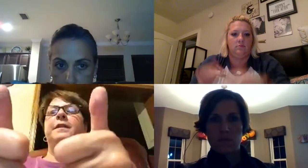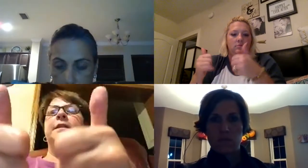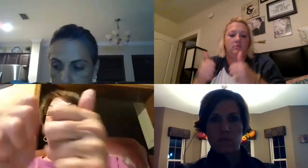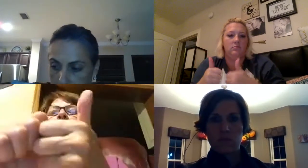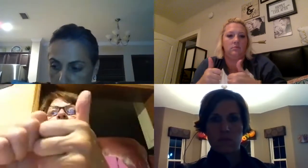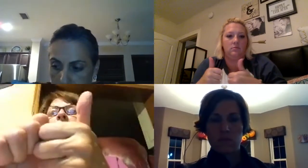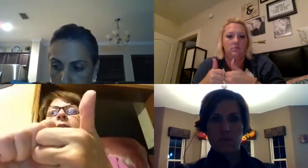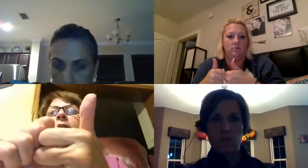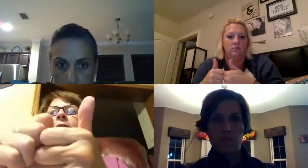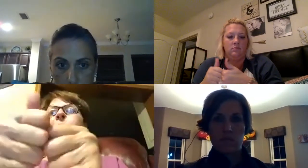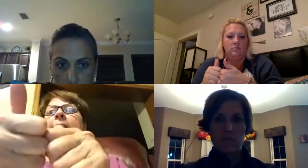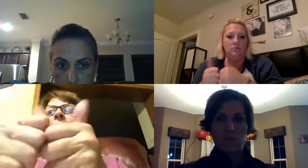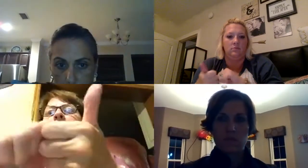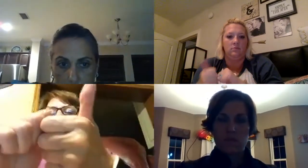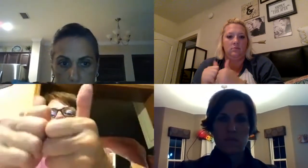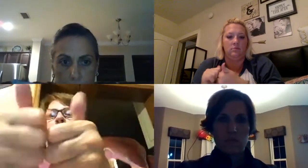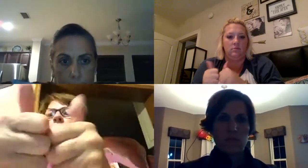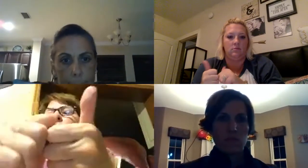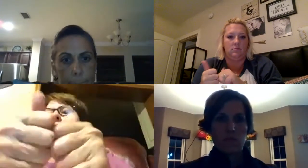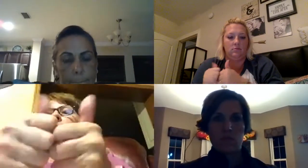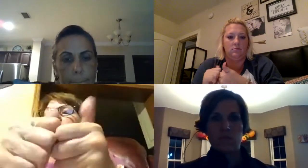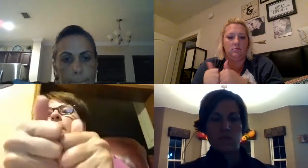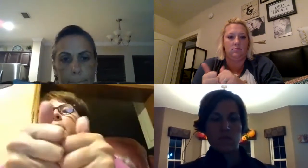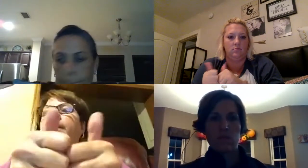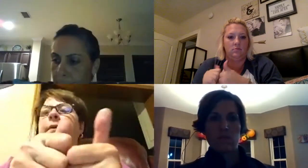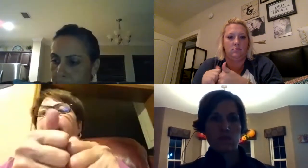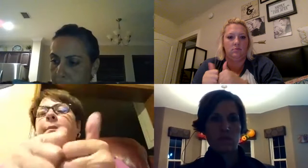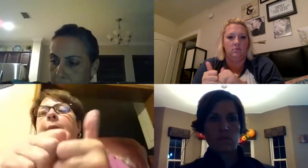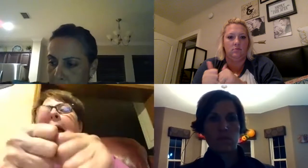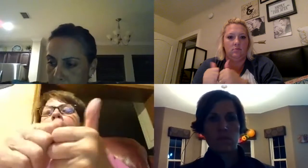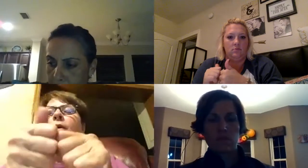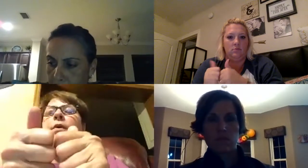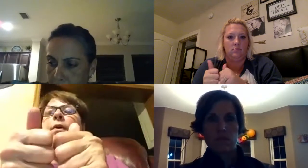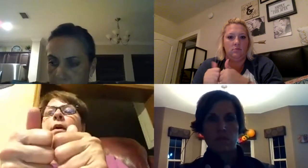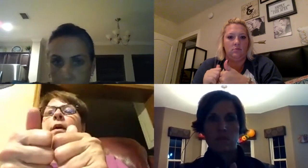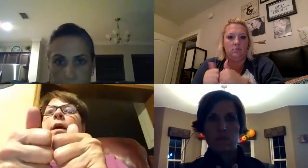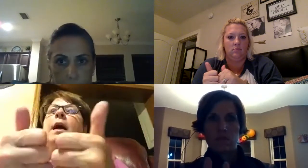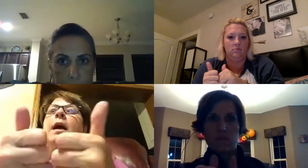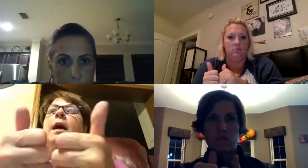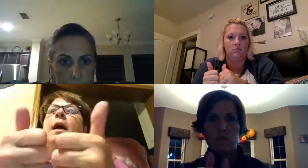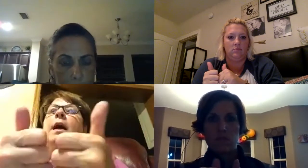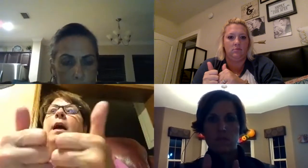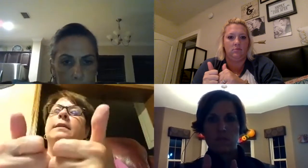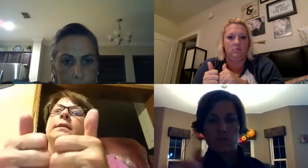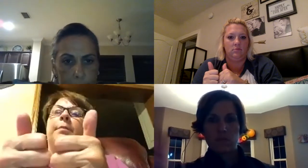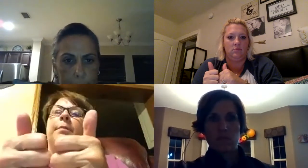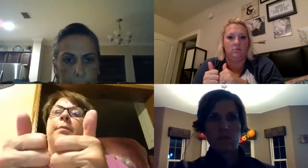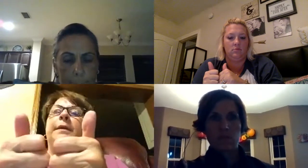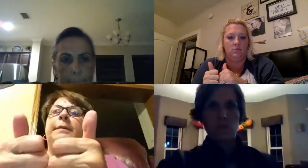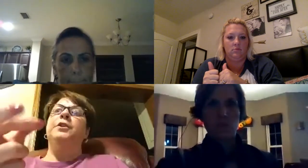like this is how. Yep, how. And some do the R, which